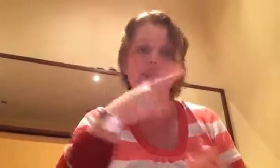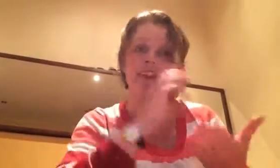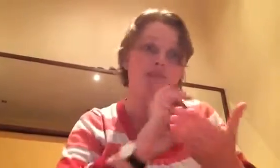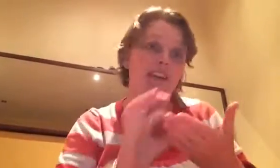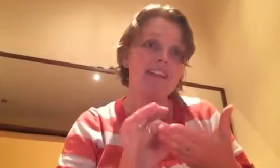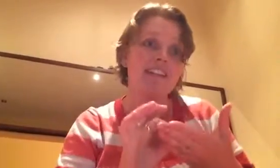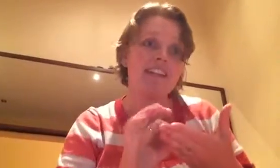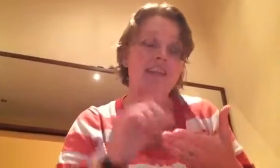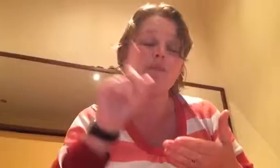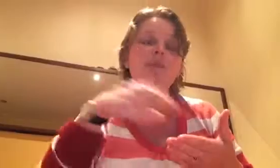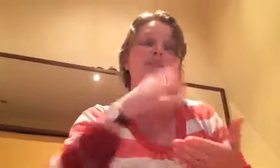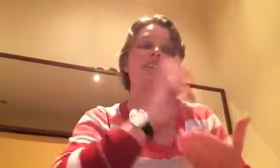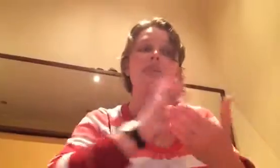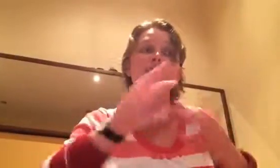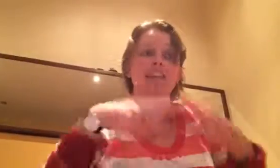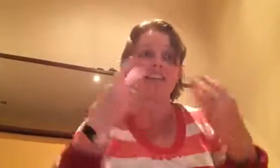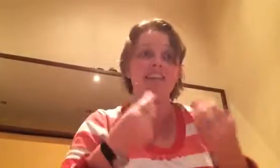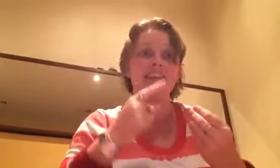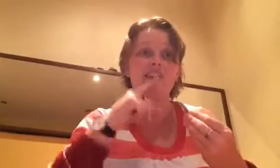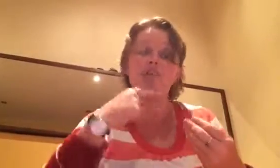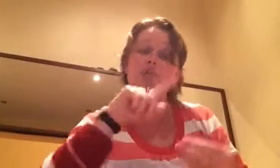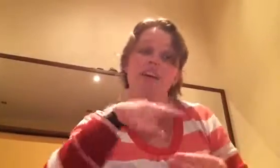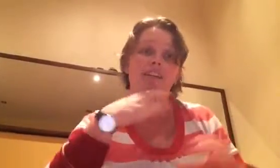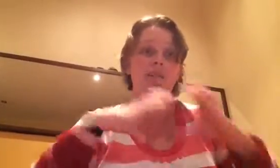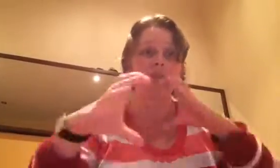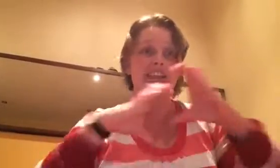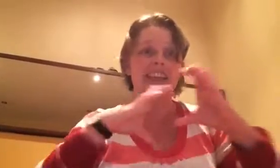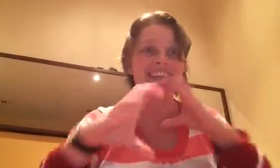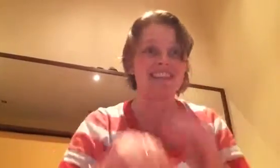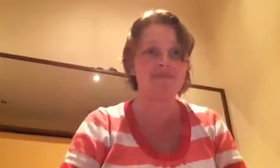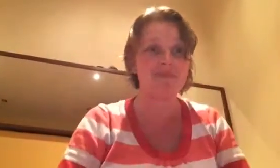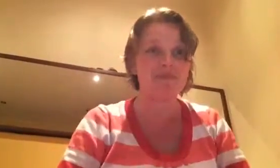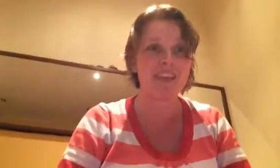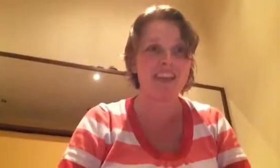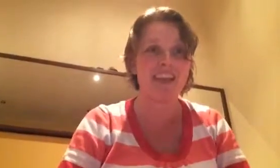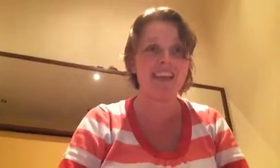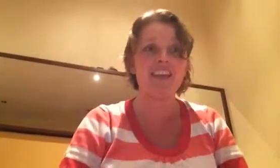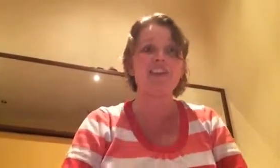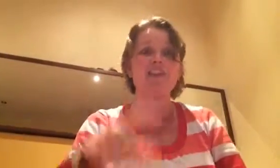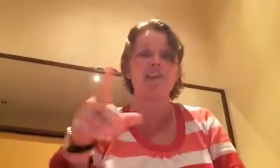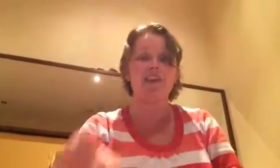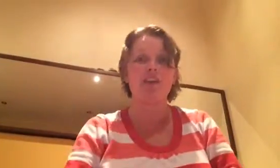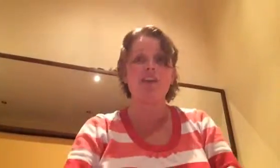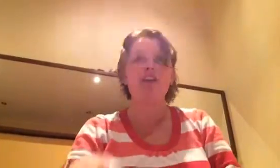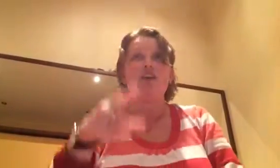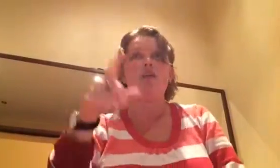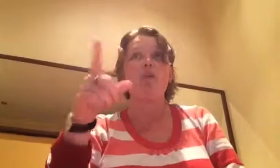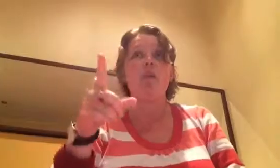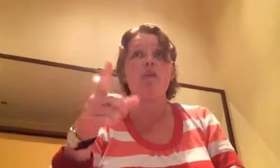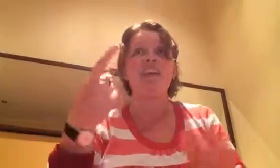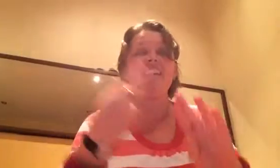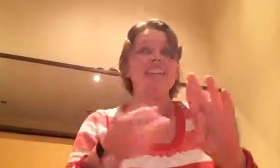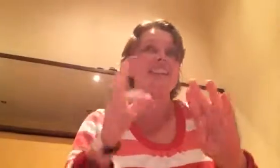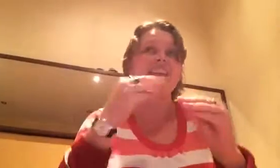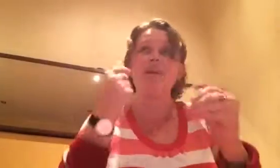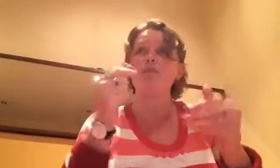can't write, because you can't write anything that you can't communicate, okay? So, or some